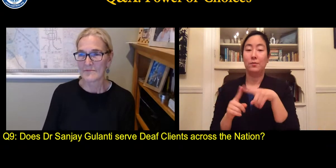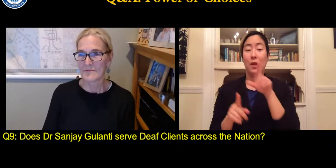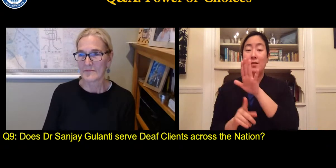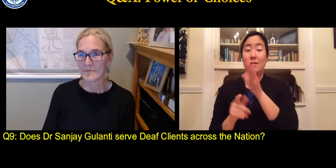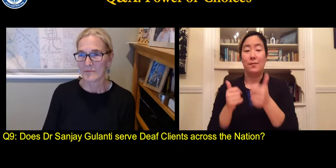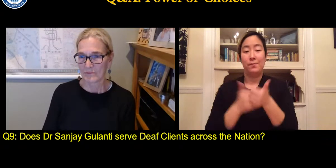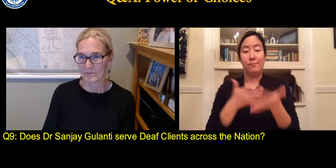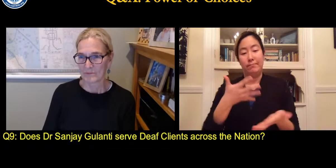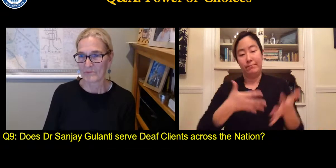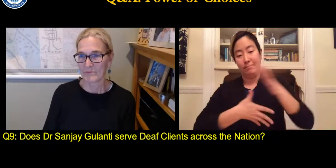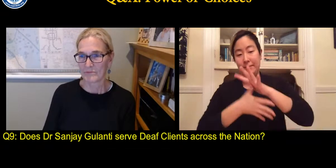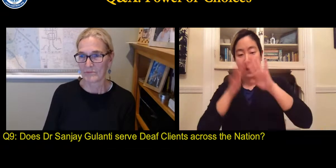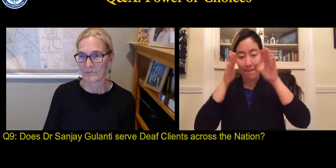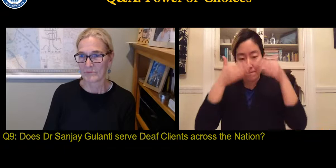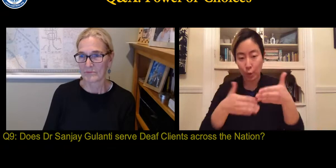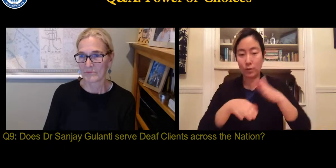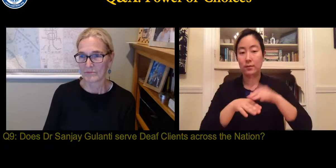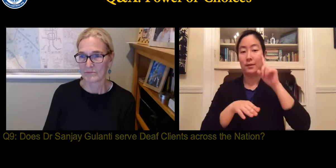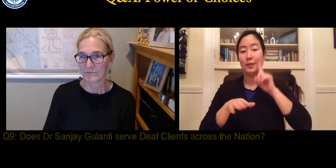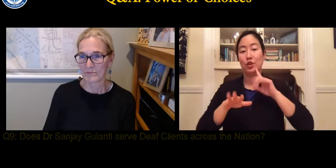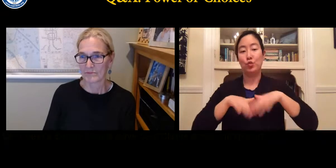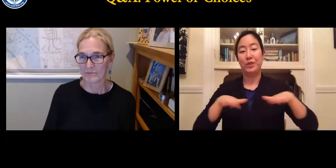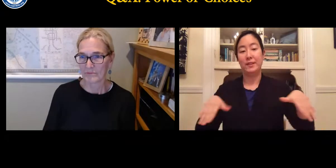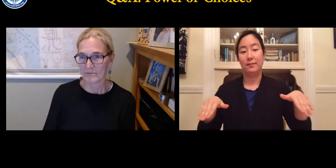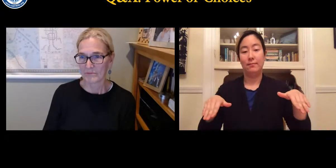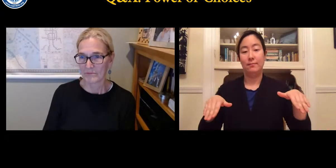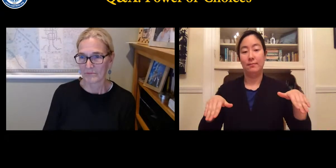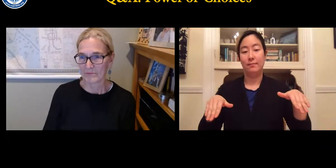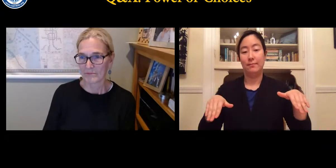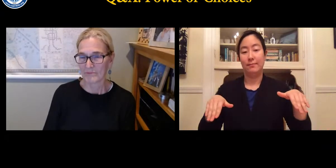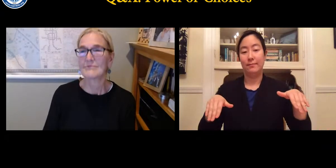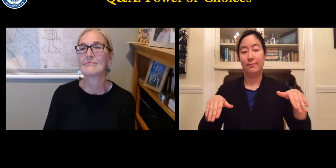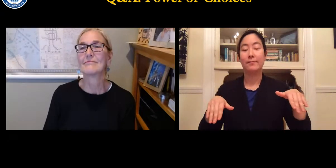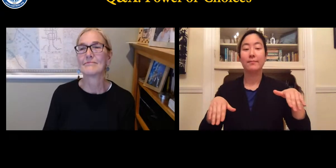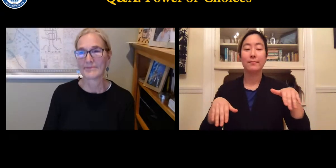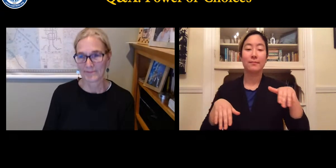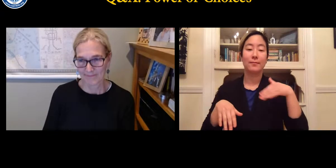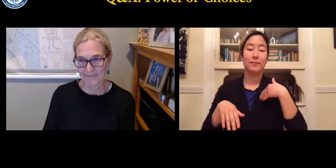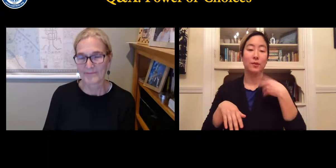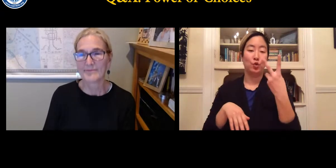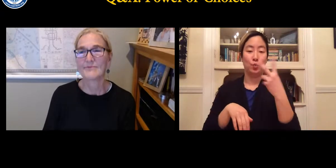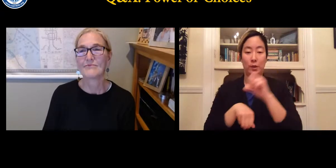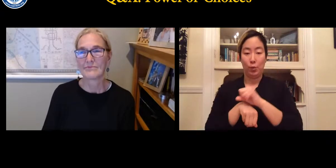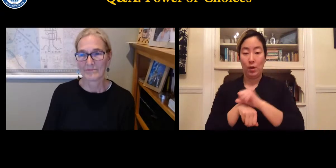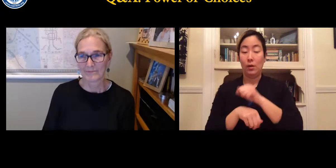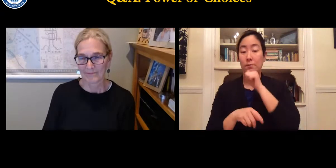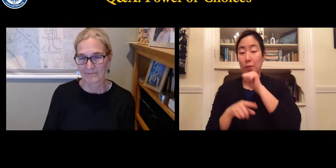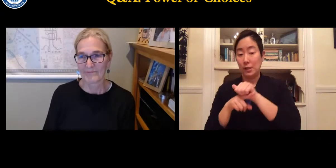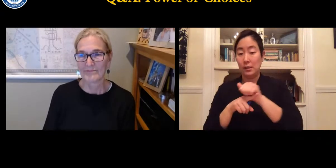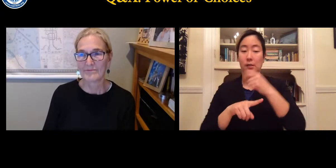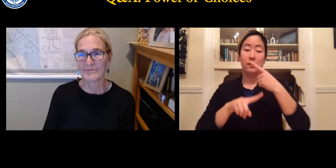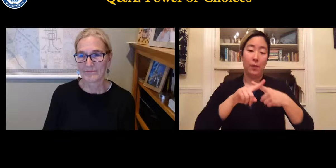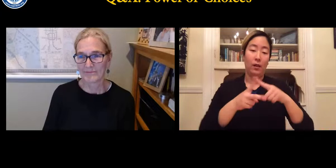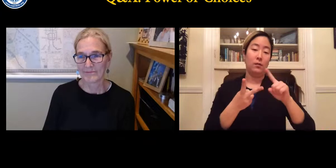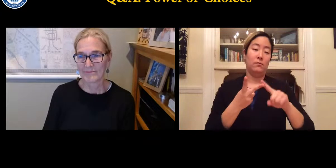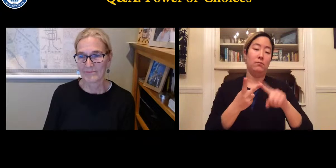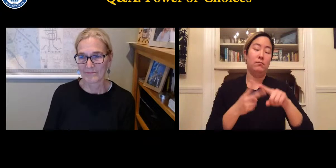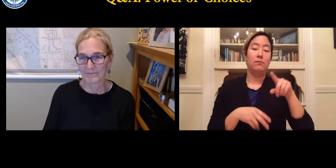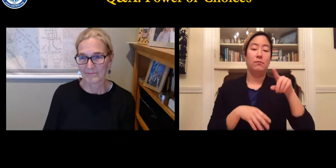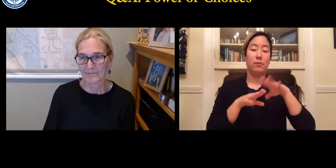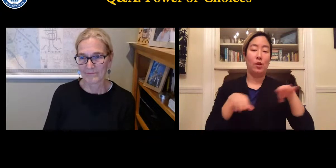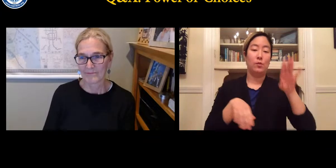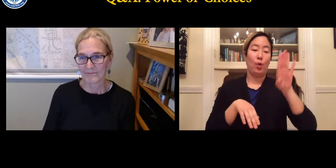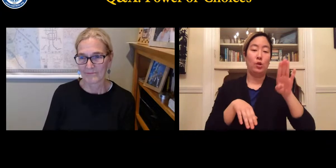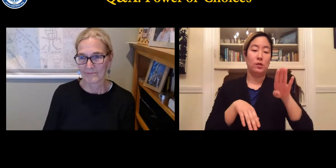head. Dr. Gulati does have a private practice. His focus primarily, though, is pediatrics,